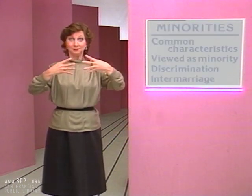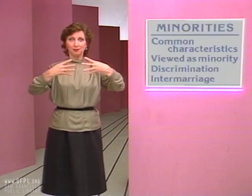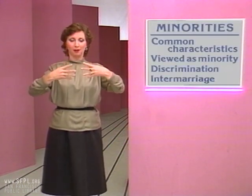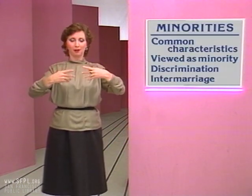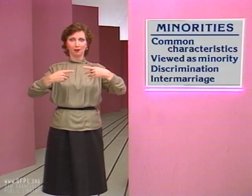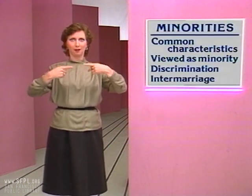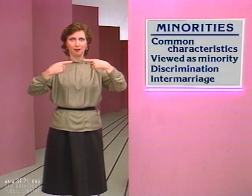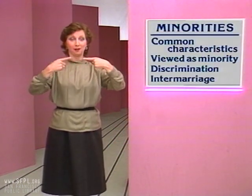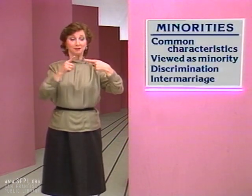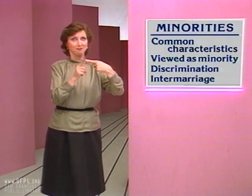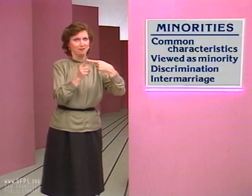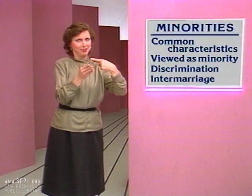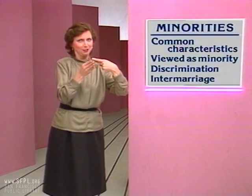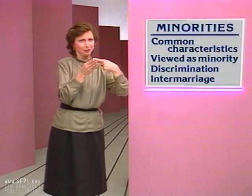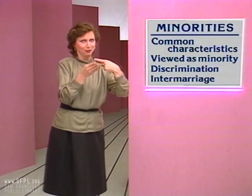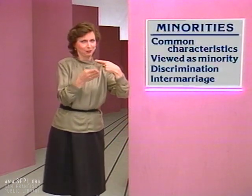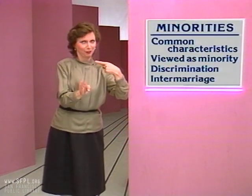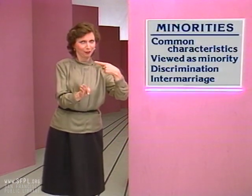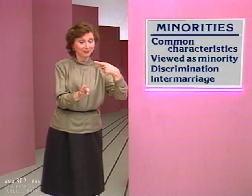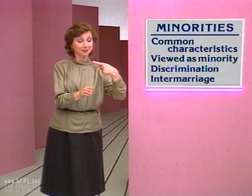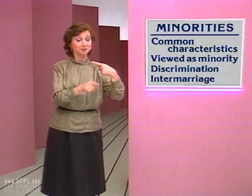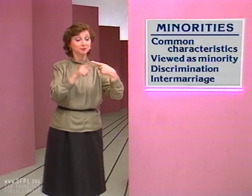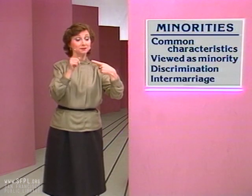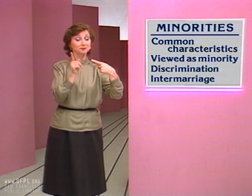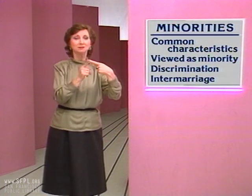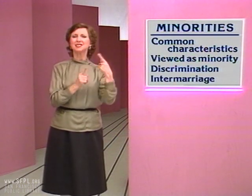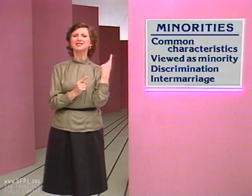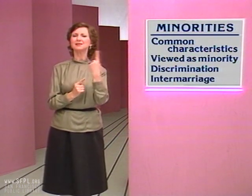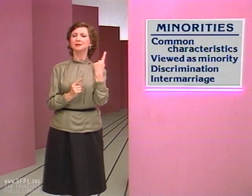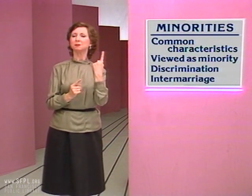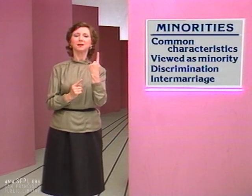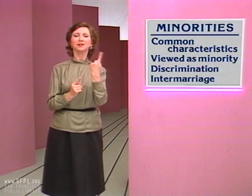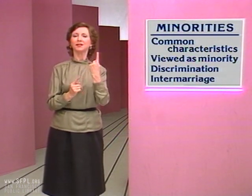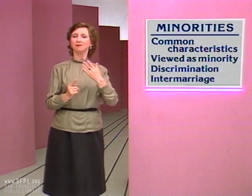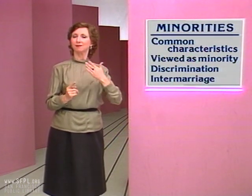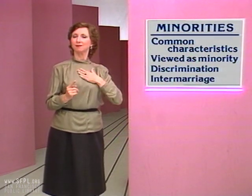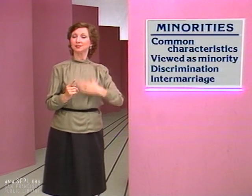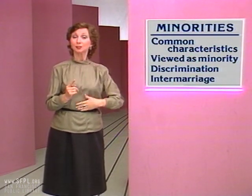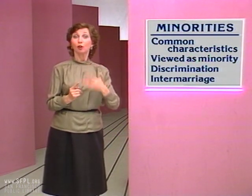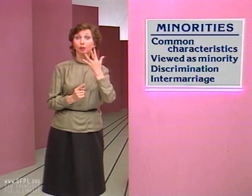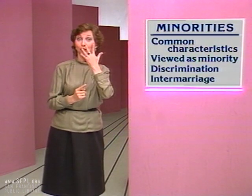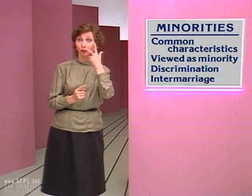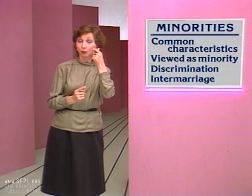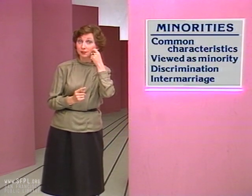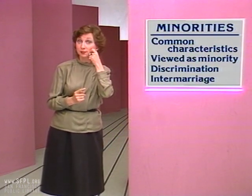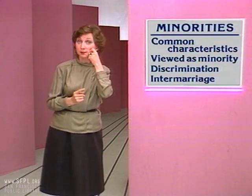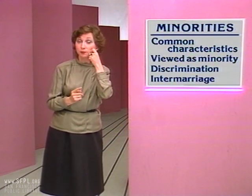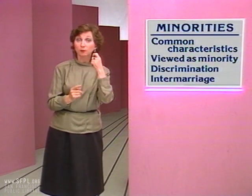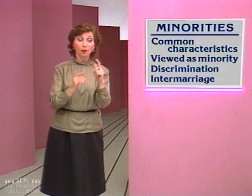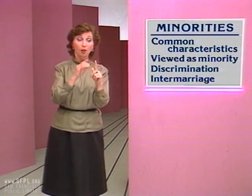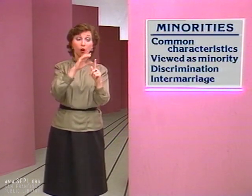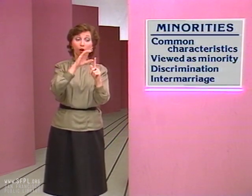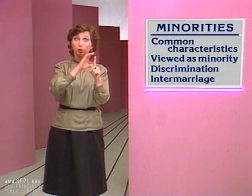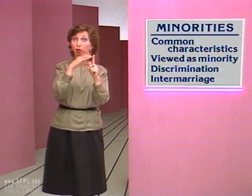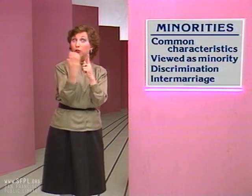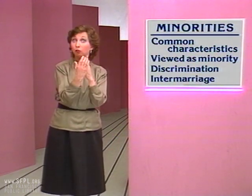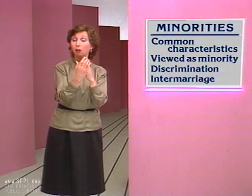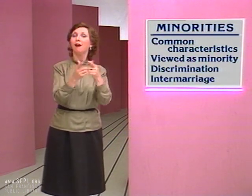deaf society. First, the group shares a common physical or cultural characteristic, such as color of skin